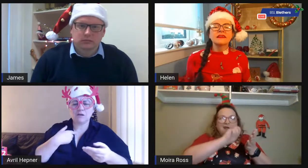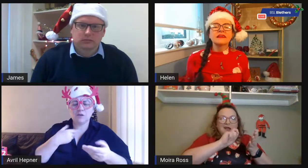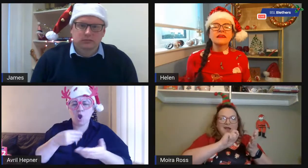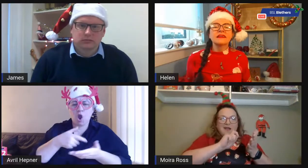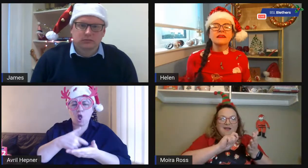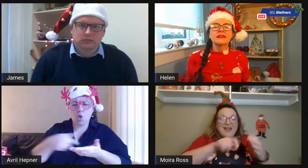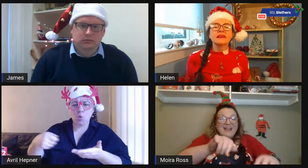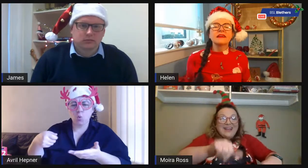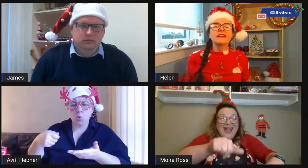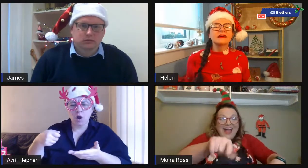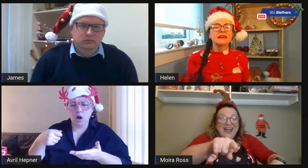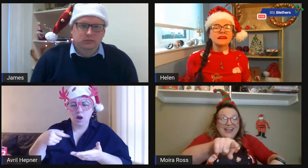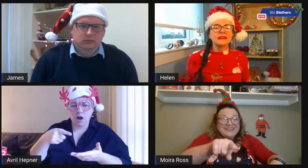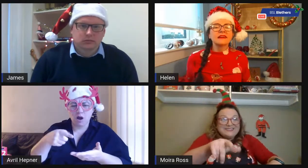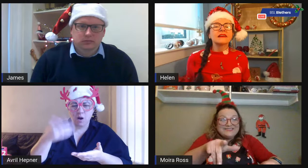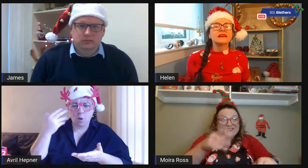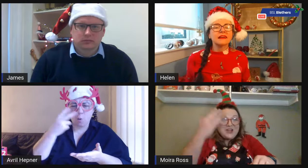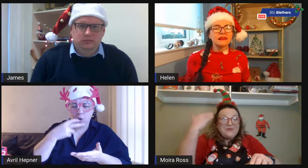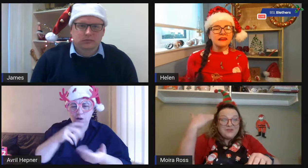So this is a version of a kind of,